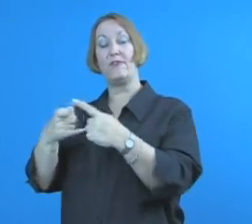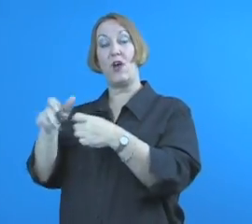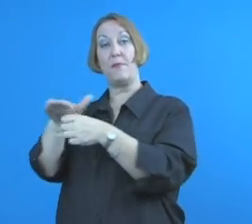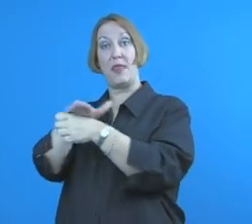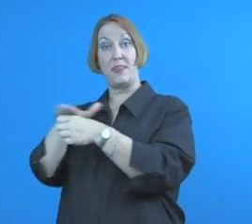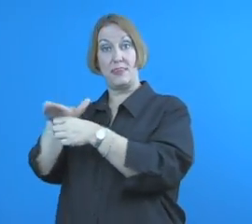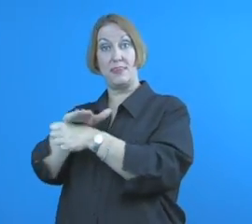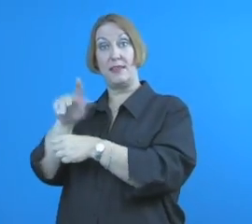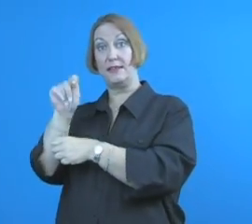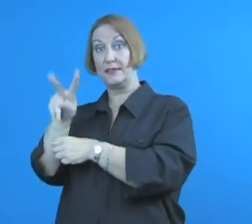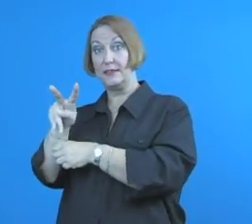authorities.